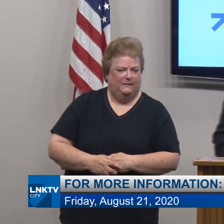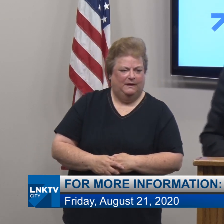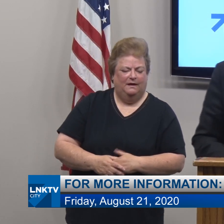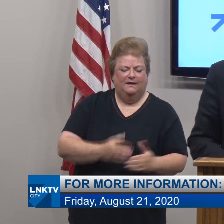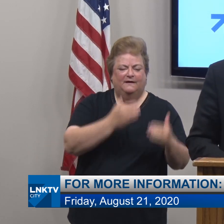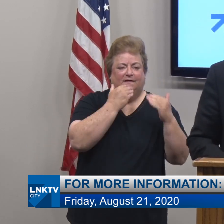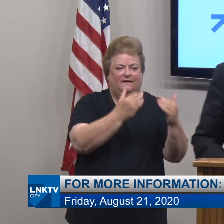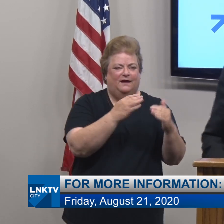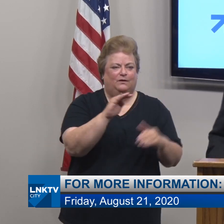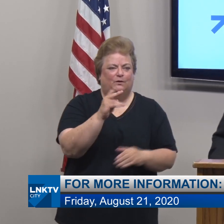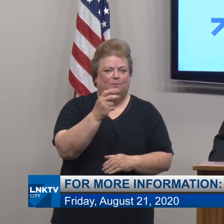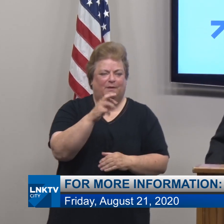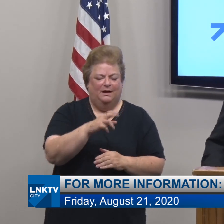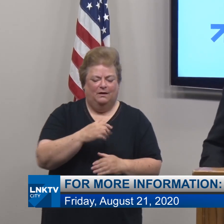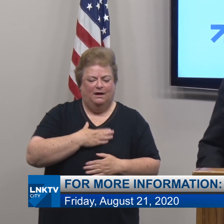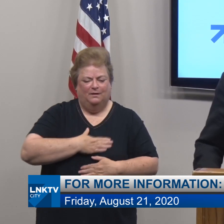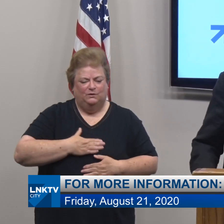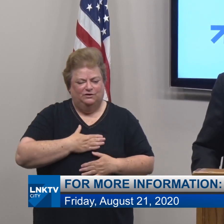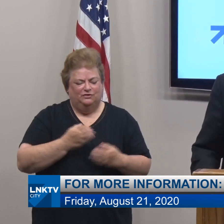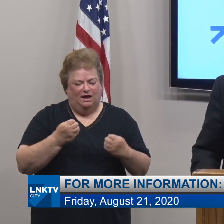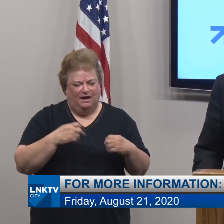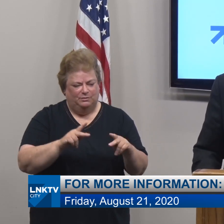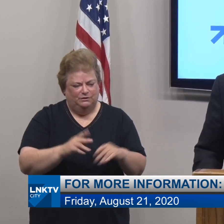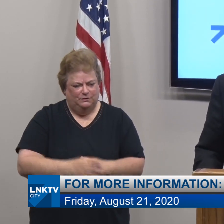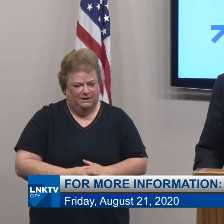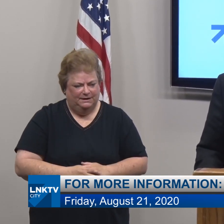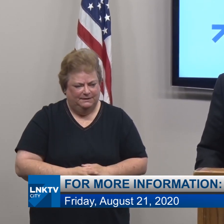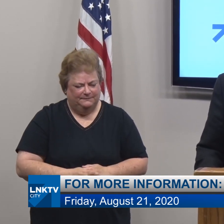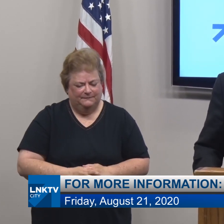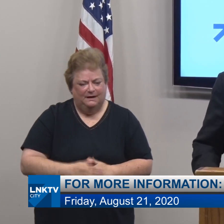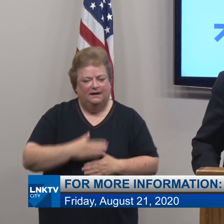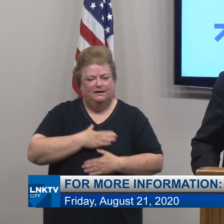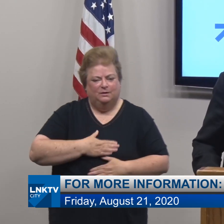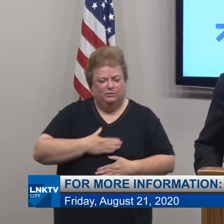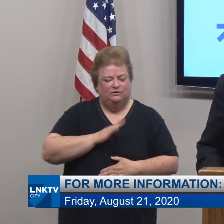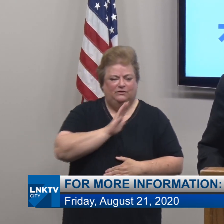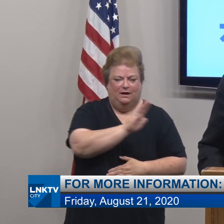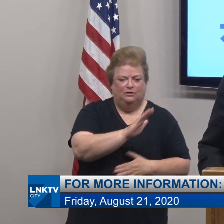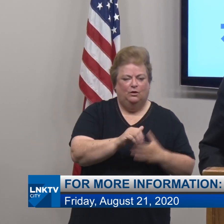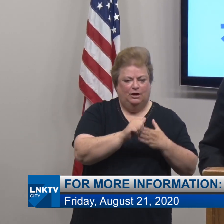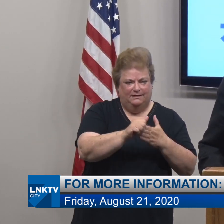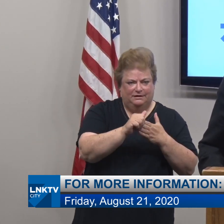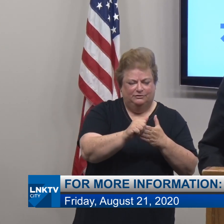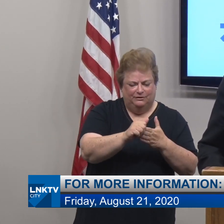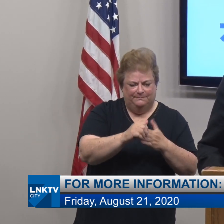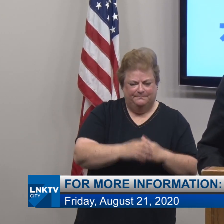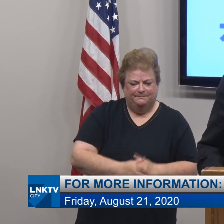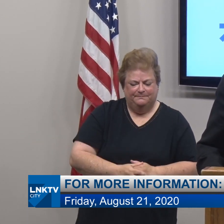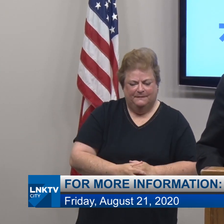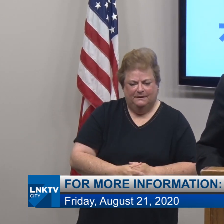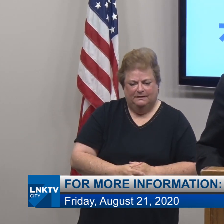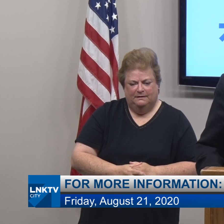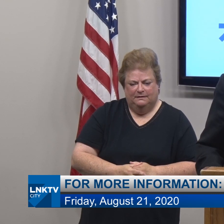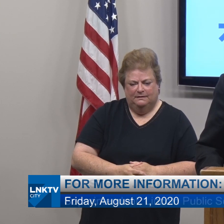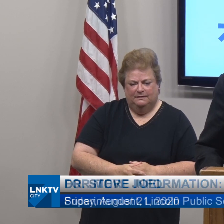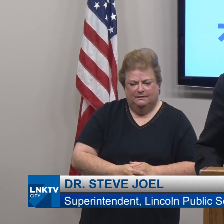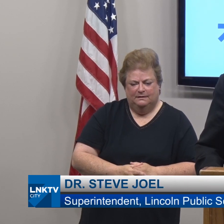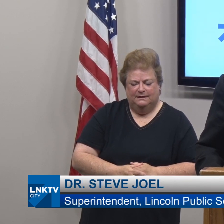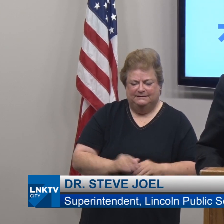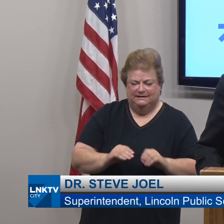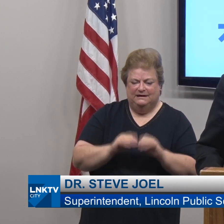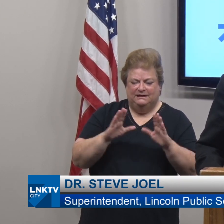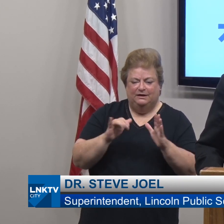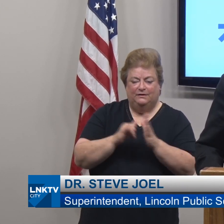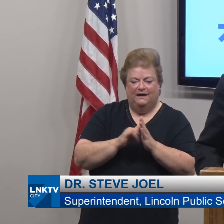Thank you, Mayor. Appreciate the opportunity very much, and certainly appreciate your leadership. Clear that the mandates